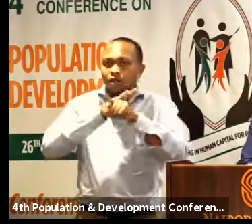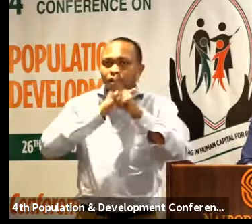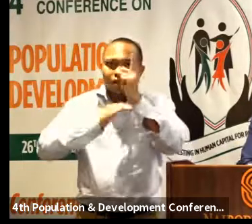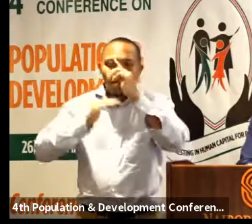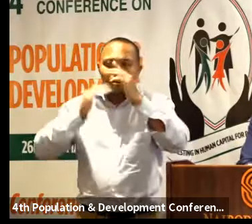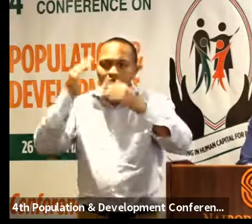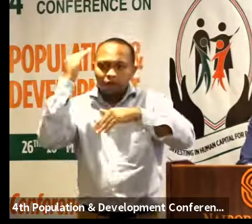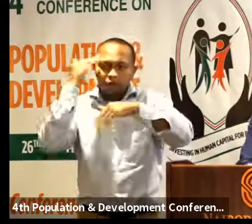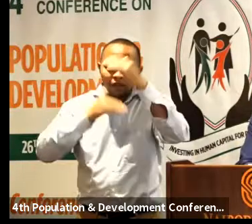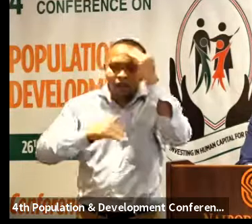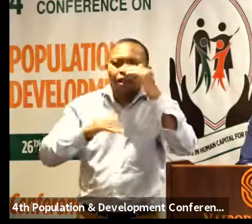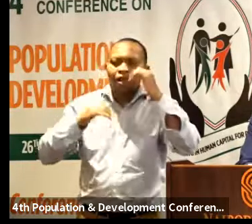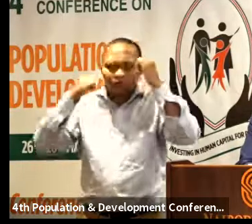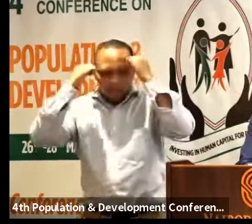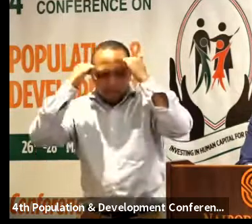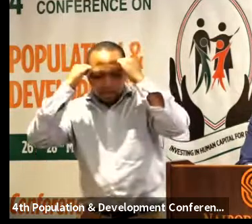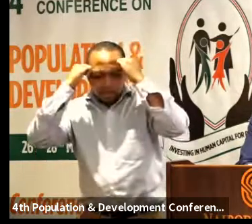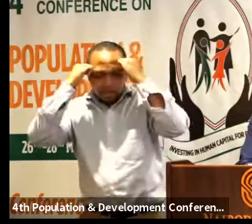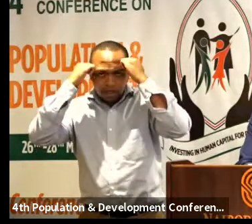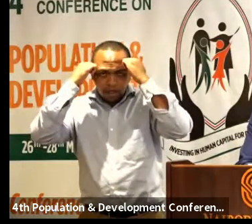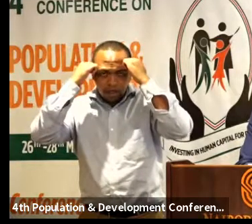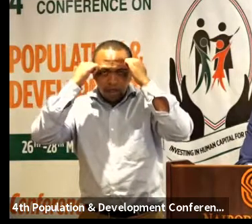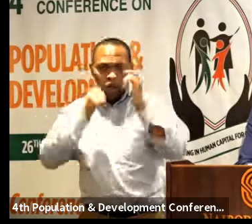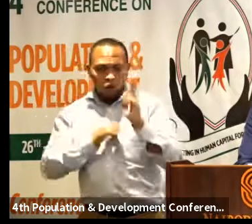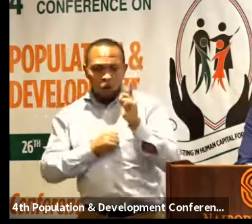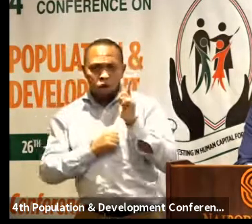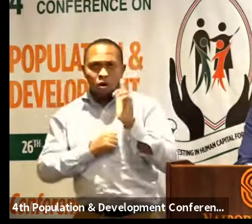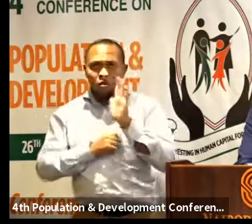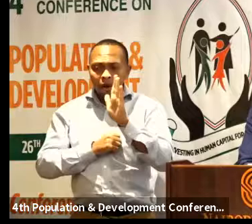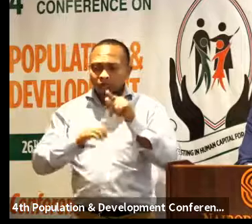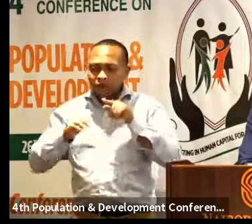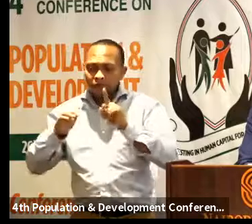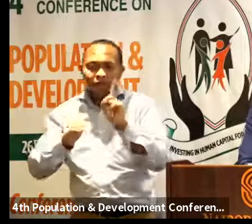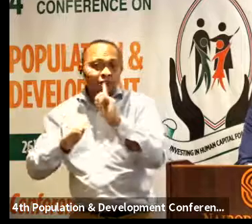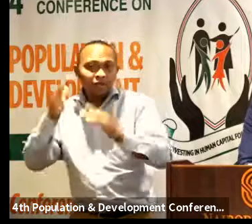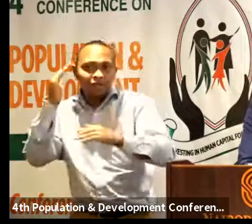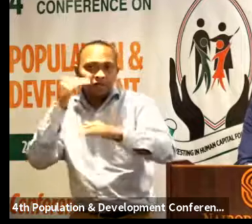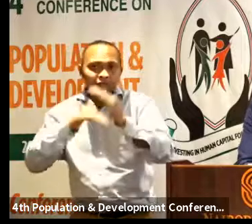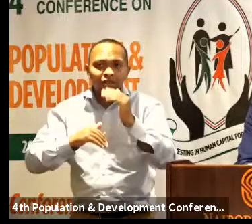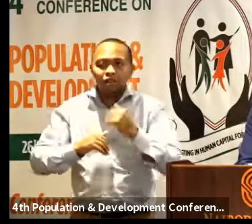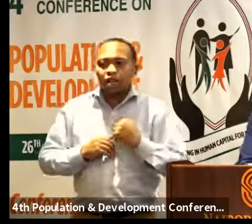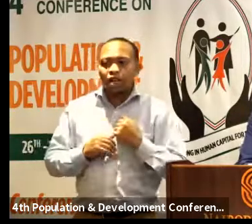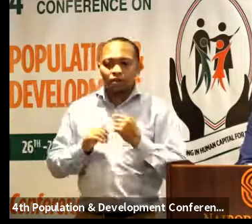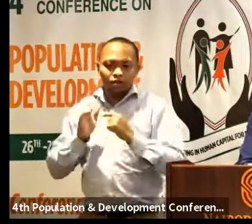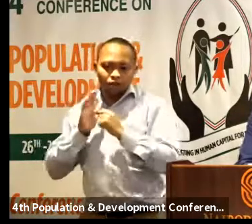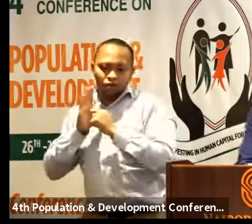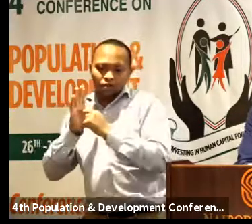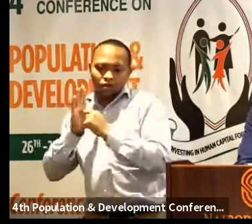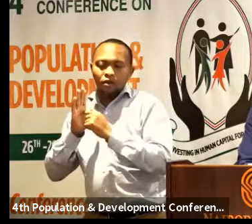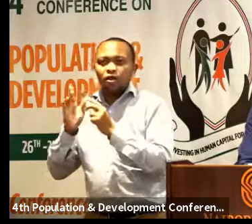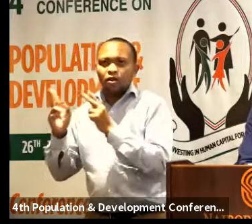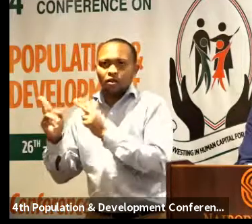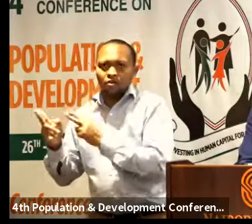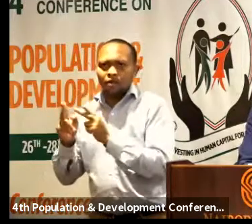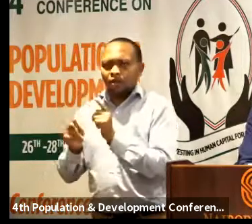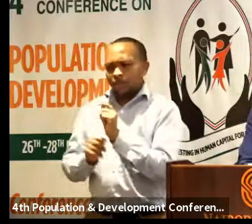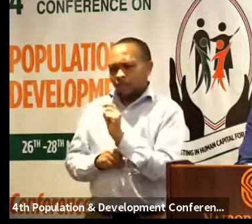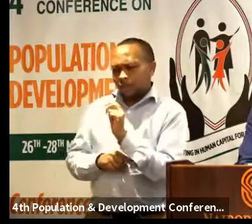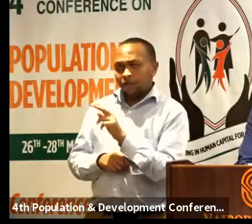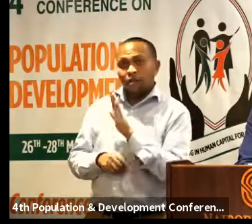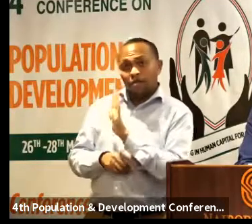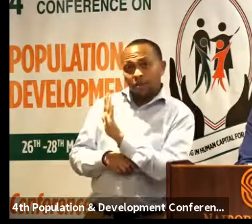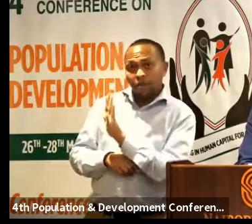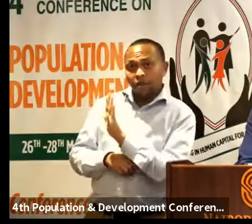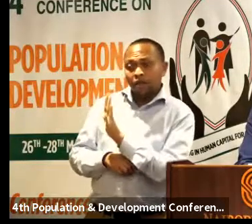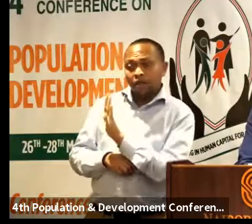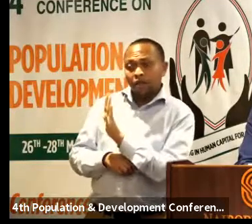currently pursuing a Bachelor of Laws. And also I currently host a show on a local television station that is aimed